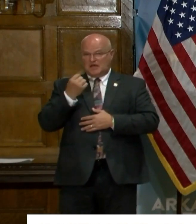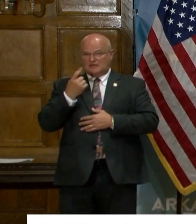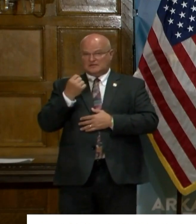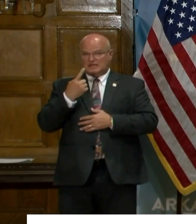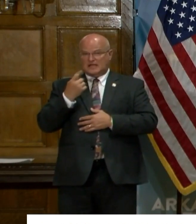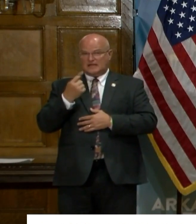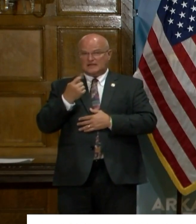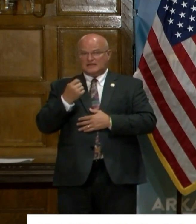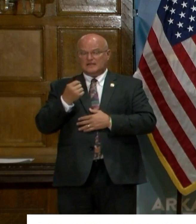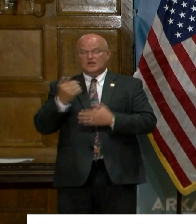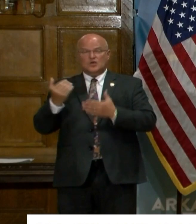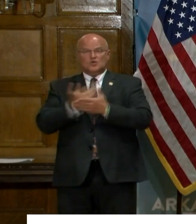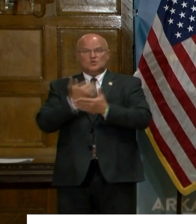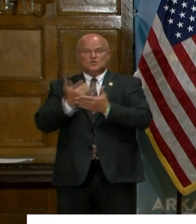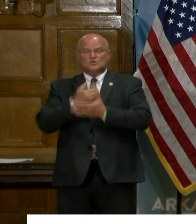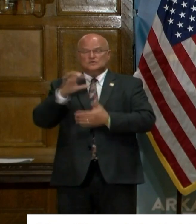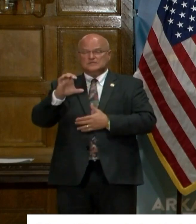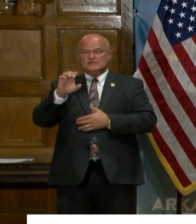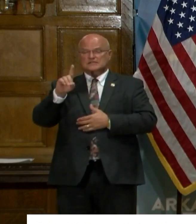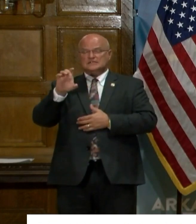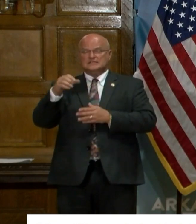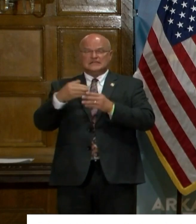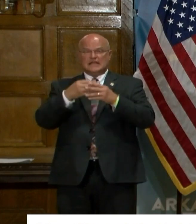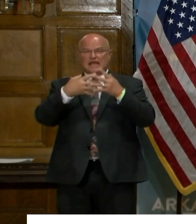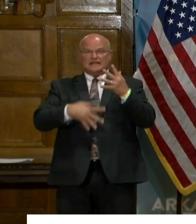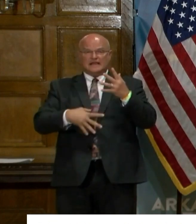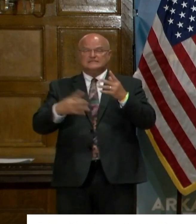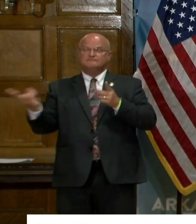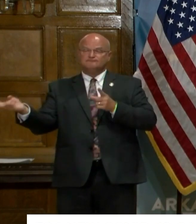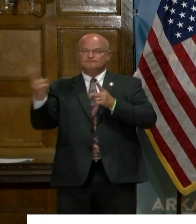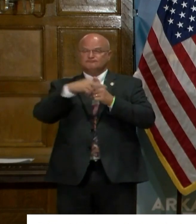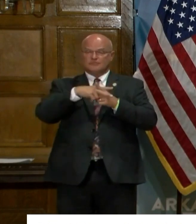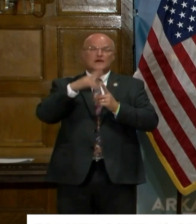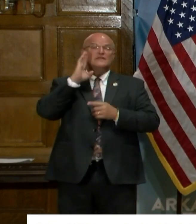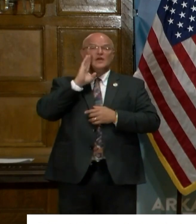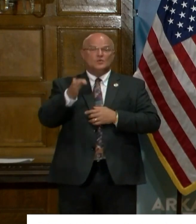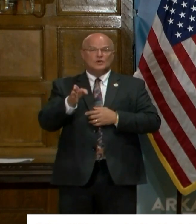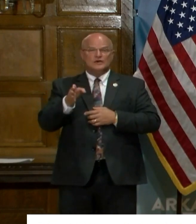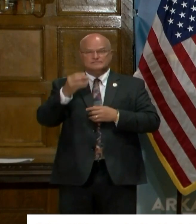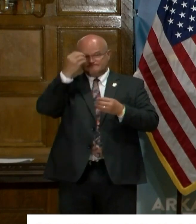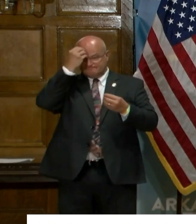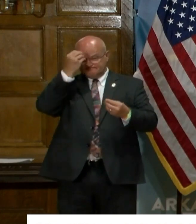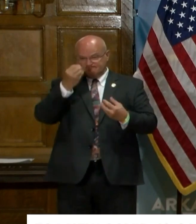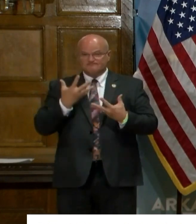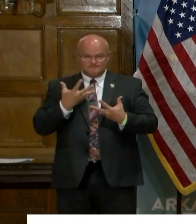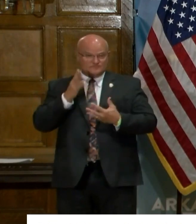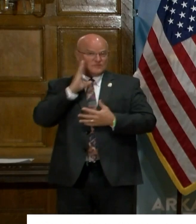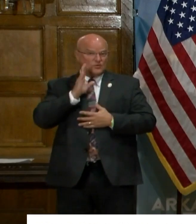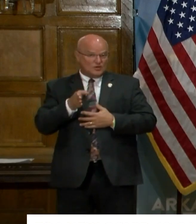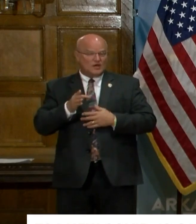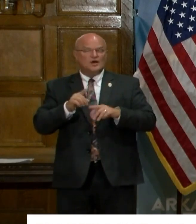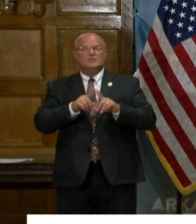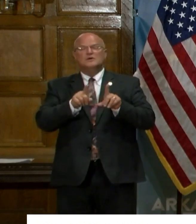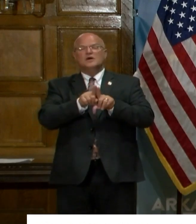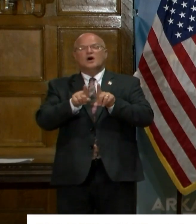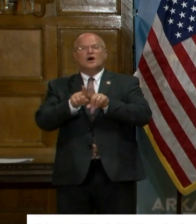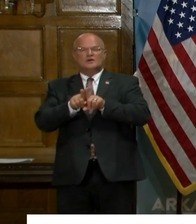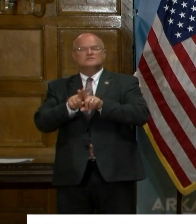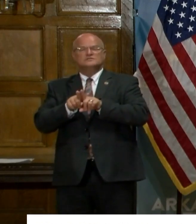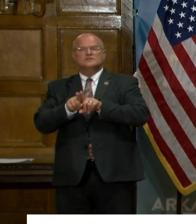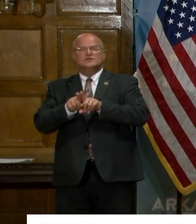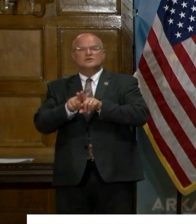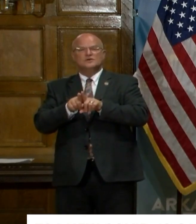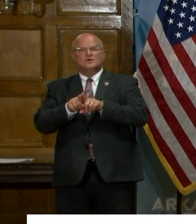they're going to be coming out with new CDC guidelines. So we'll continue to watch, be informed by them. But ultimately, we're